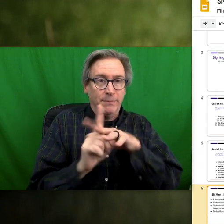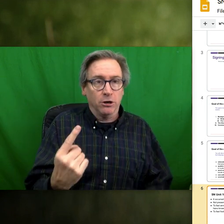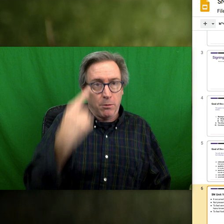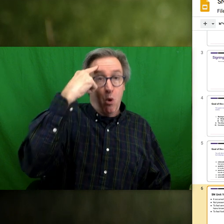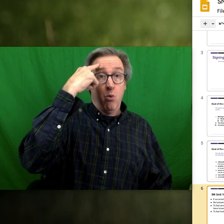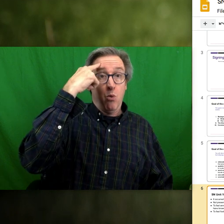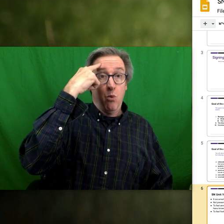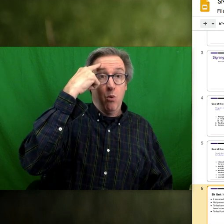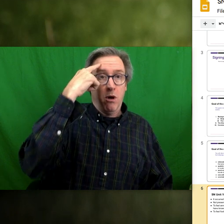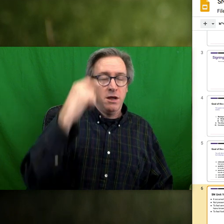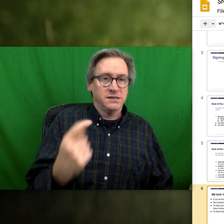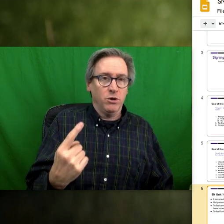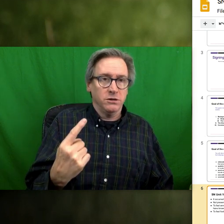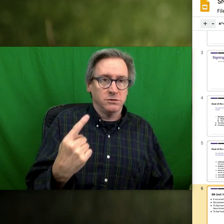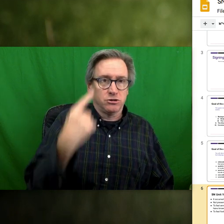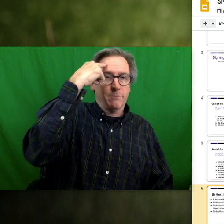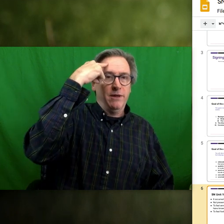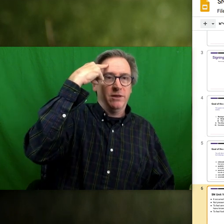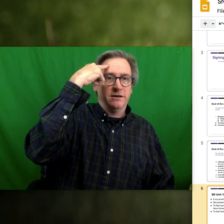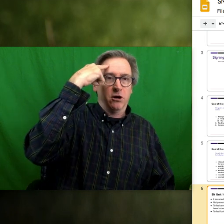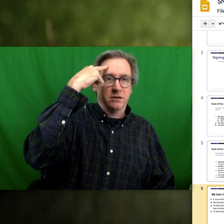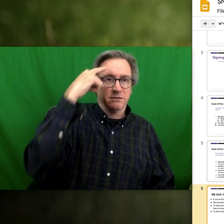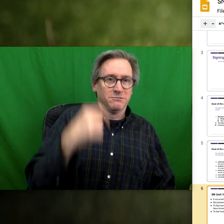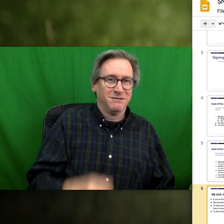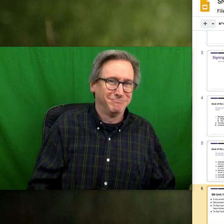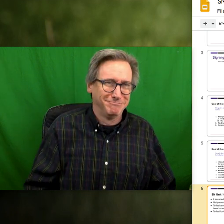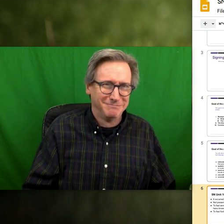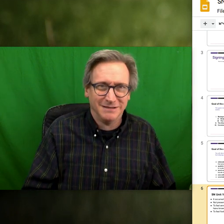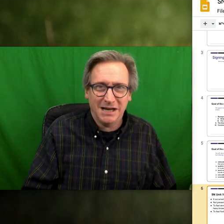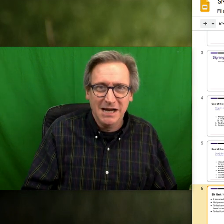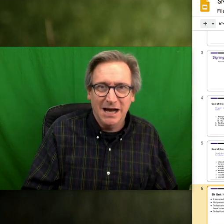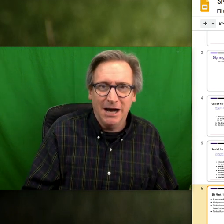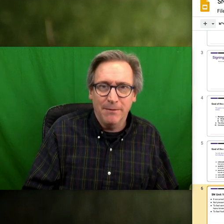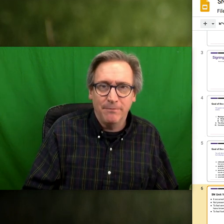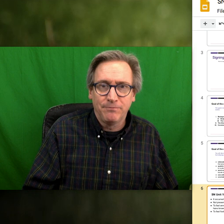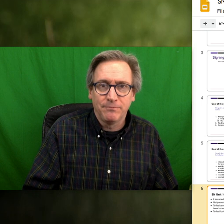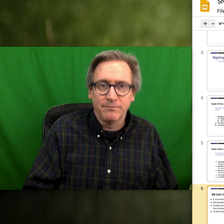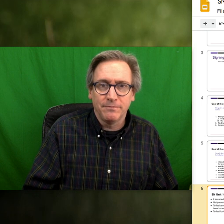it appeared. Someone struck me with a dart.